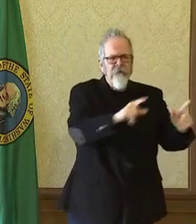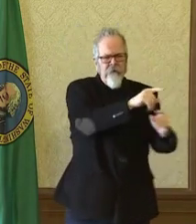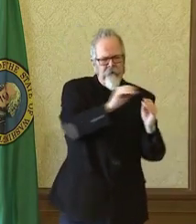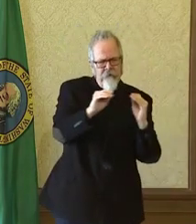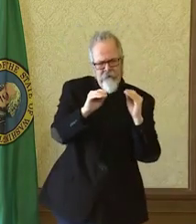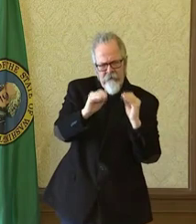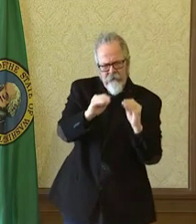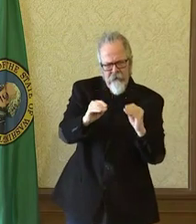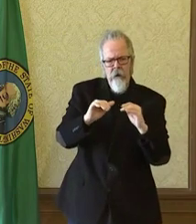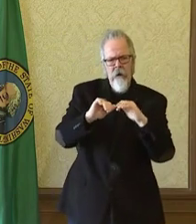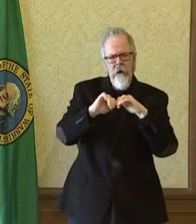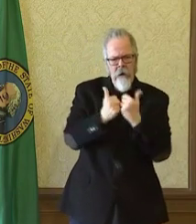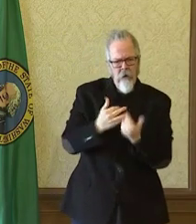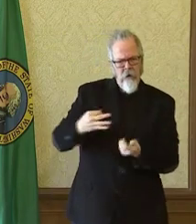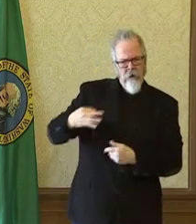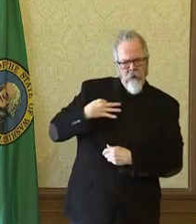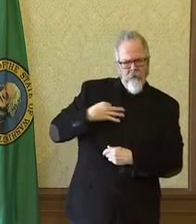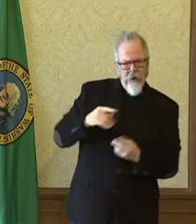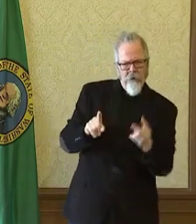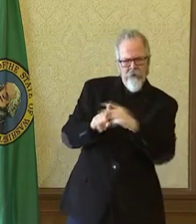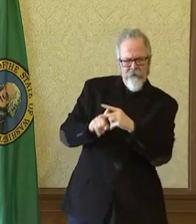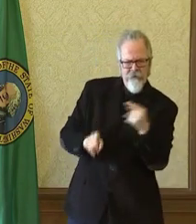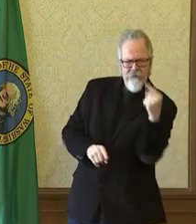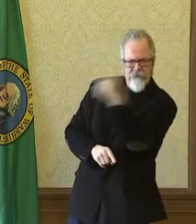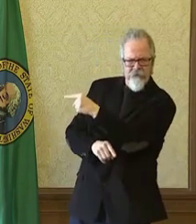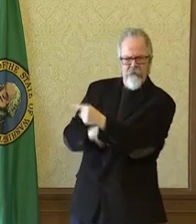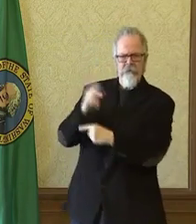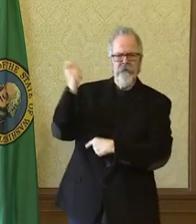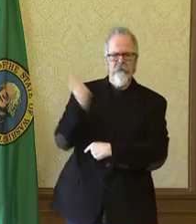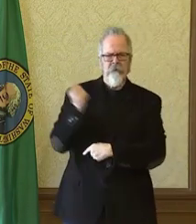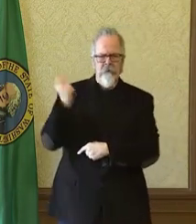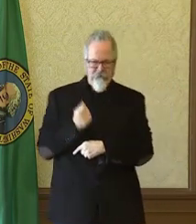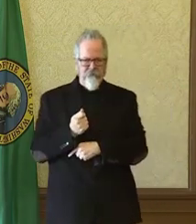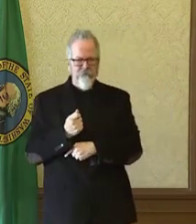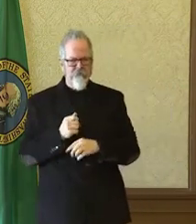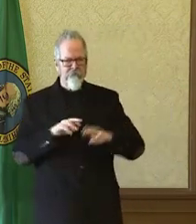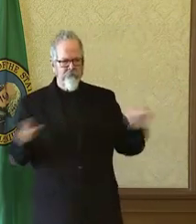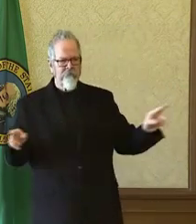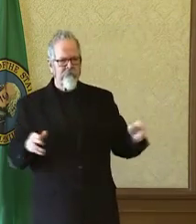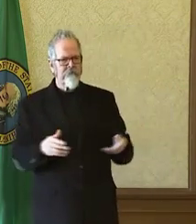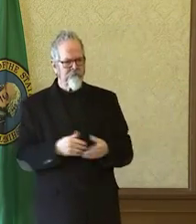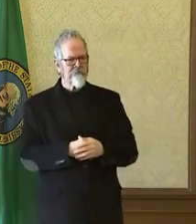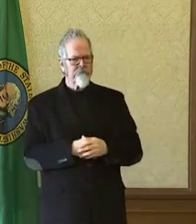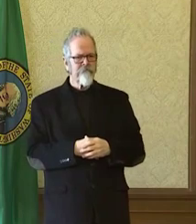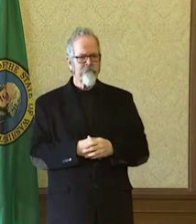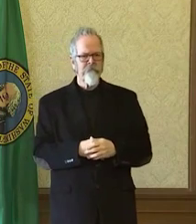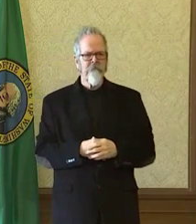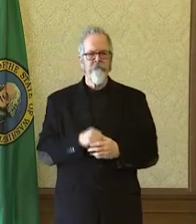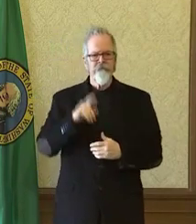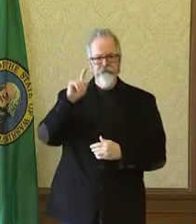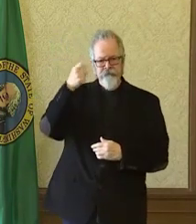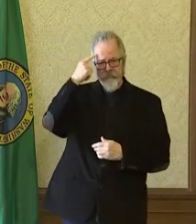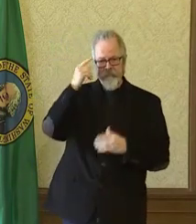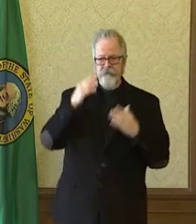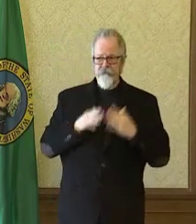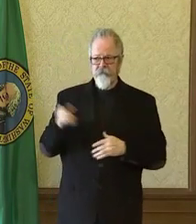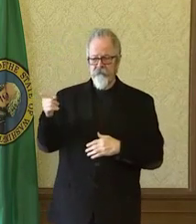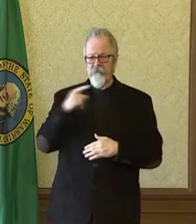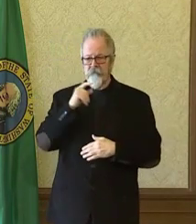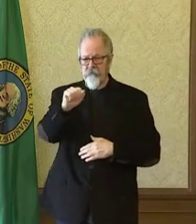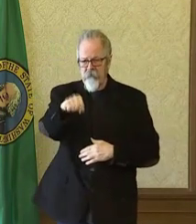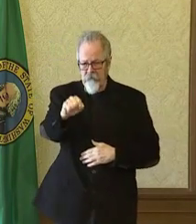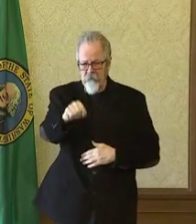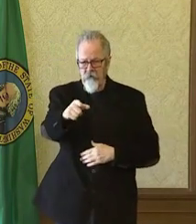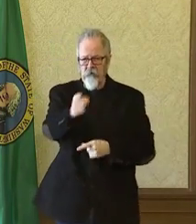One of the things you're going to see in the upcoming weeks is the ability to have a separate line to get